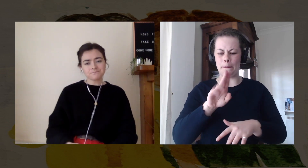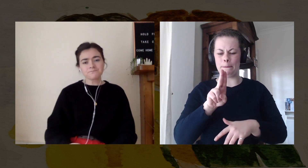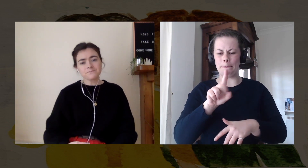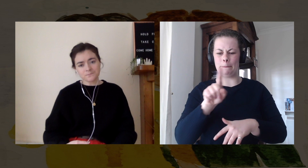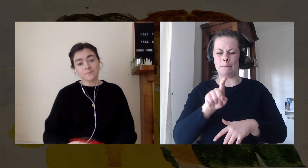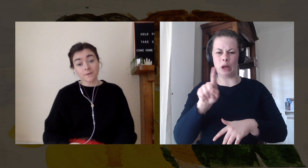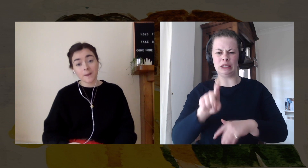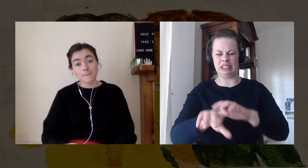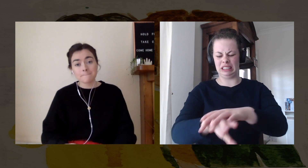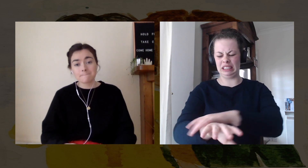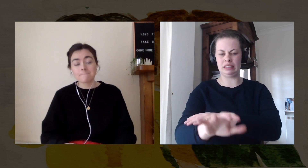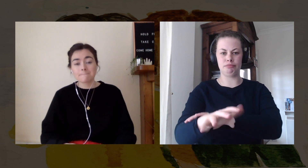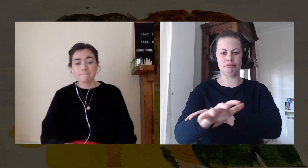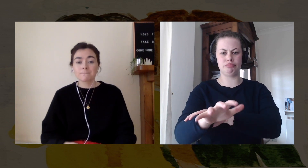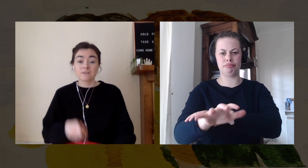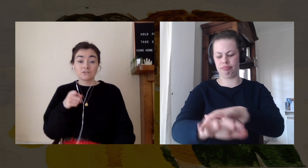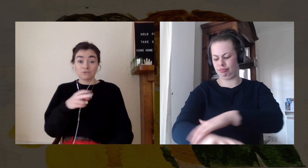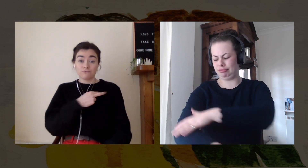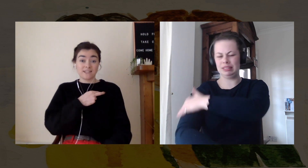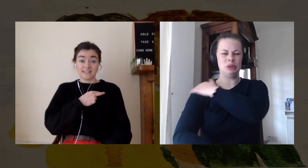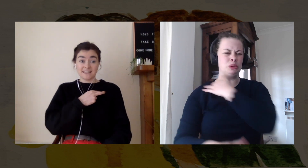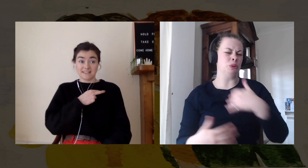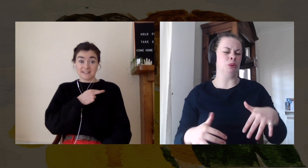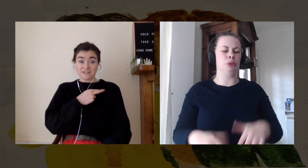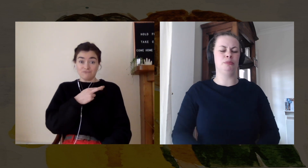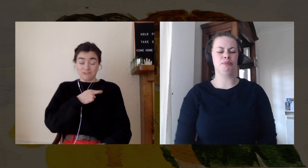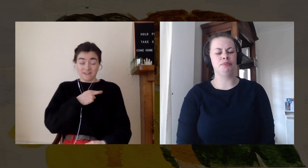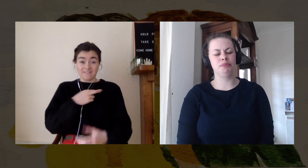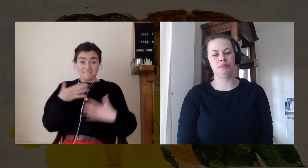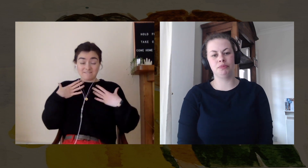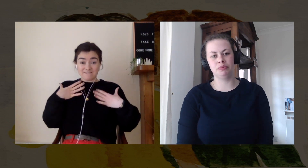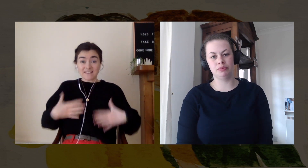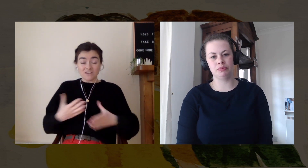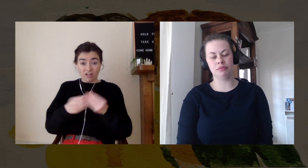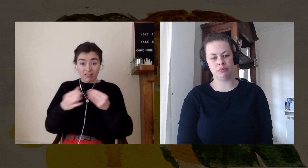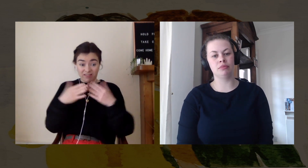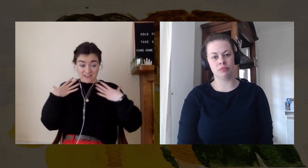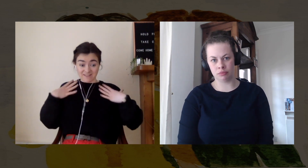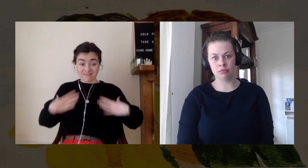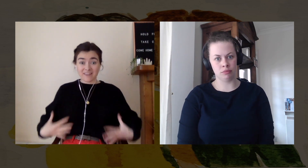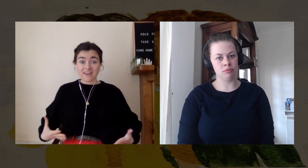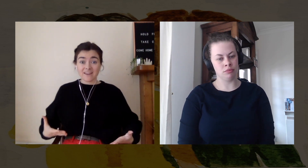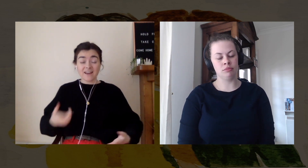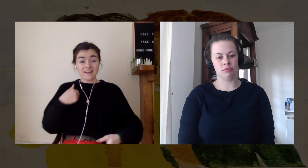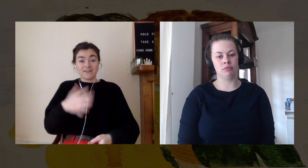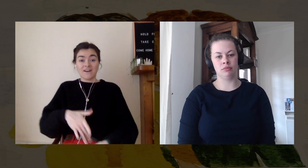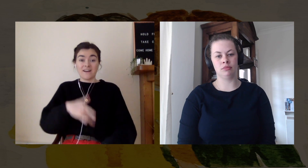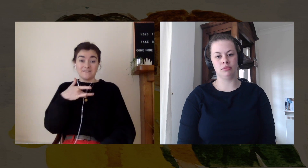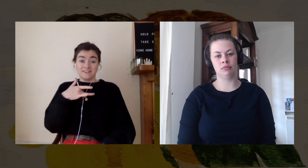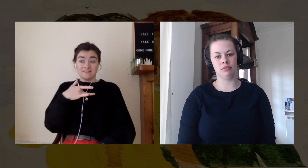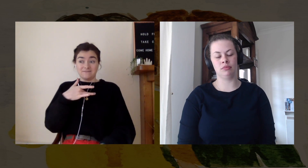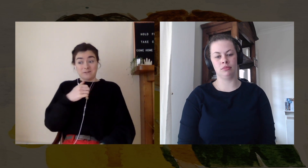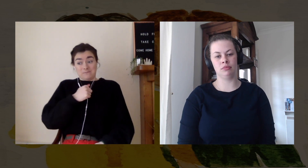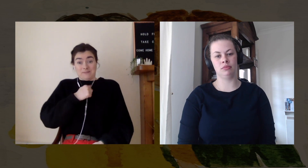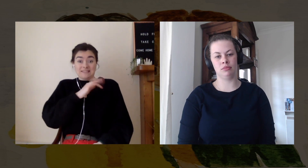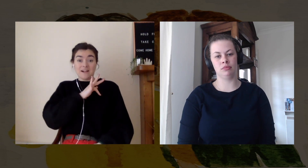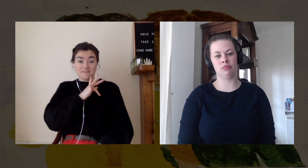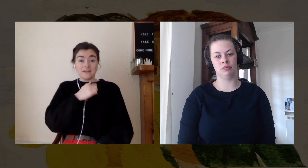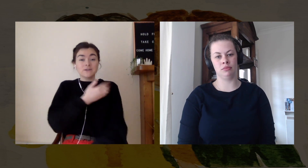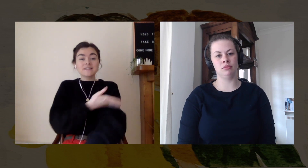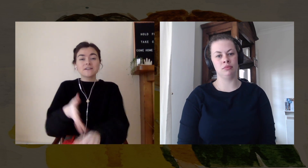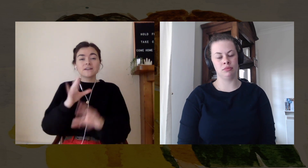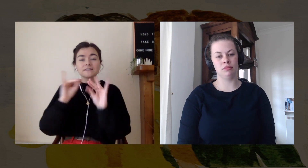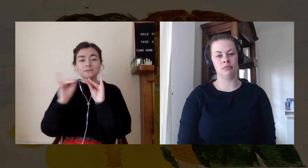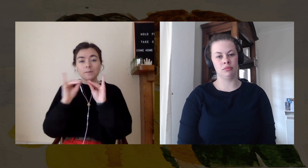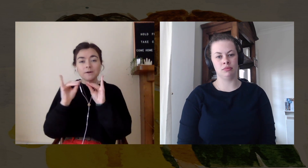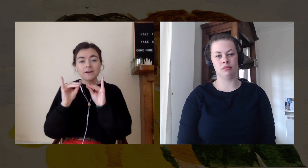it's actually a very, very physical thing. And I found when I first started interpreting, because obviously